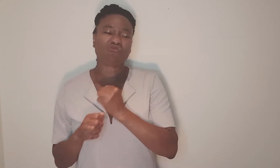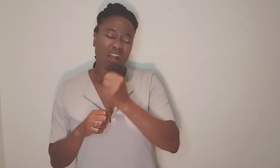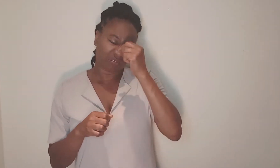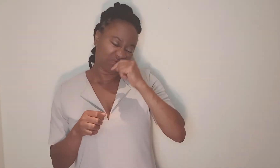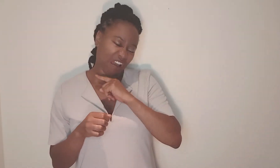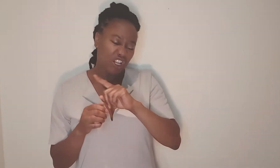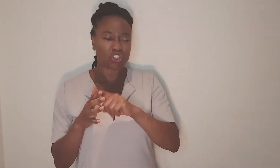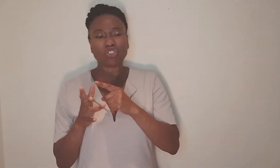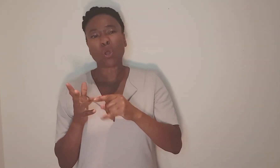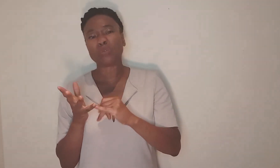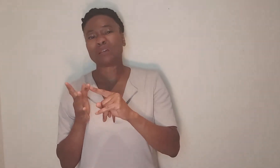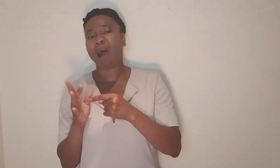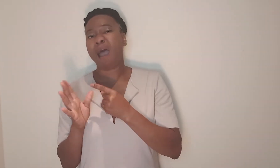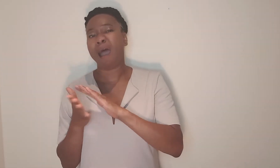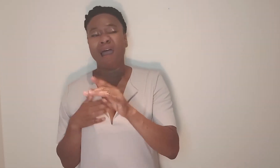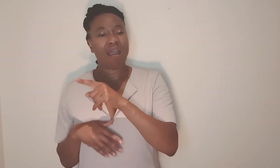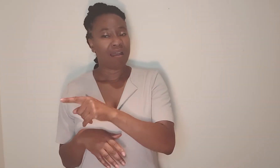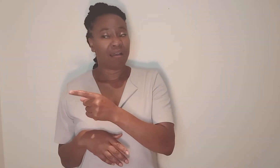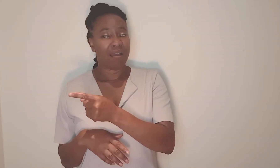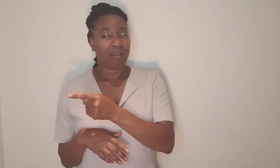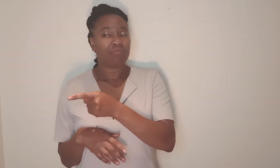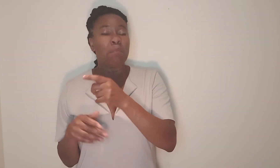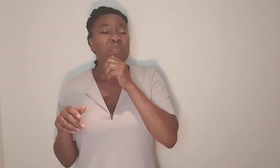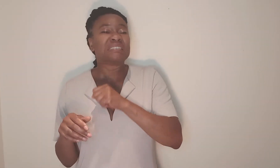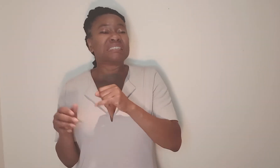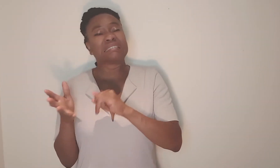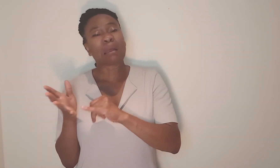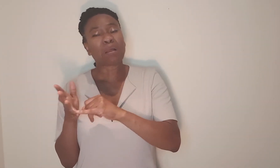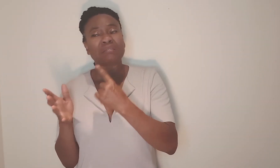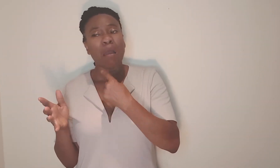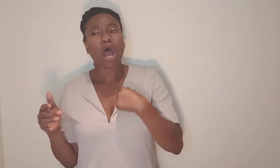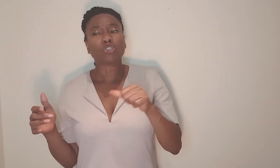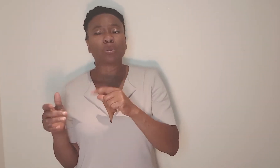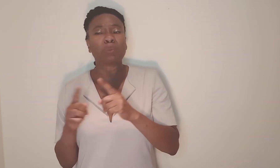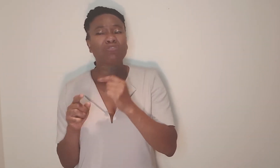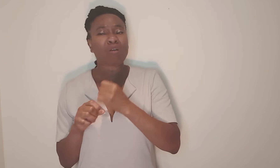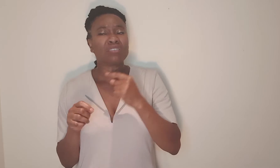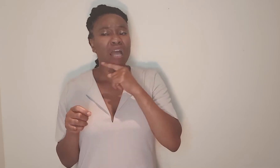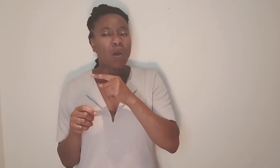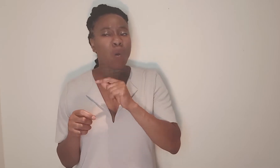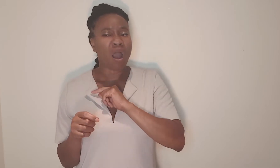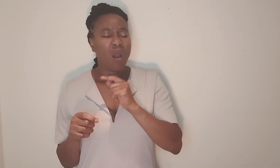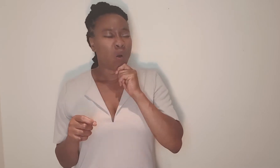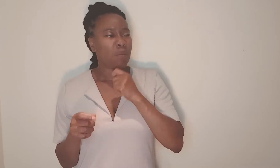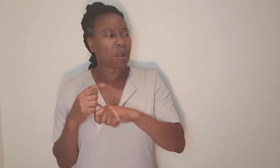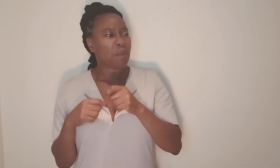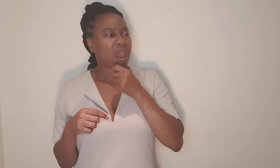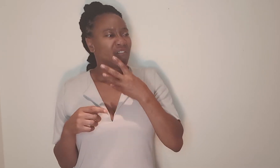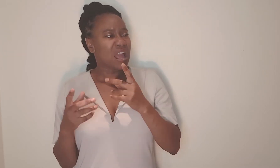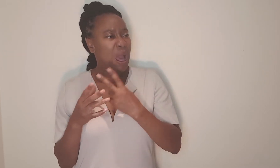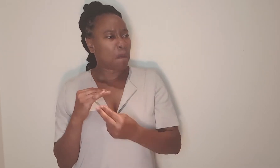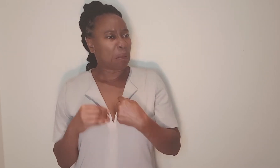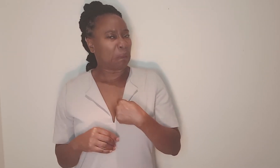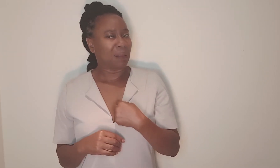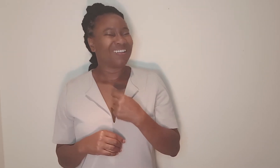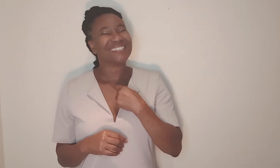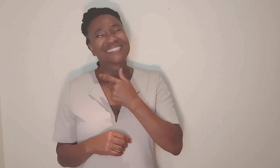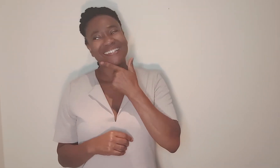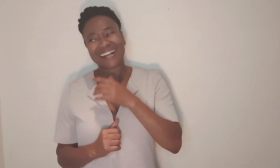him because we'd make a lovely couple. I smile as much as I can each time he says this, and I really wish I could have met